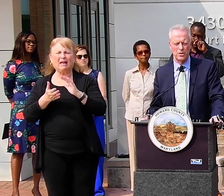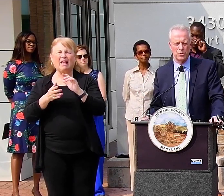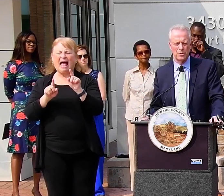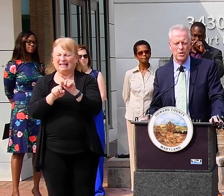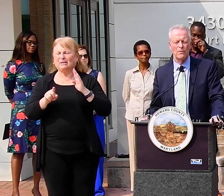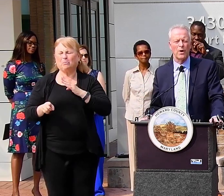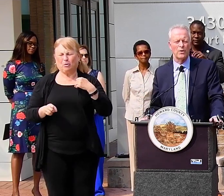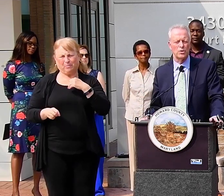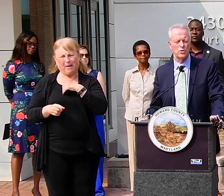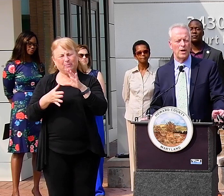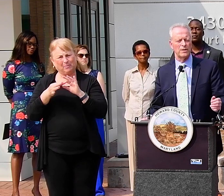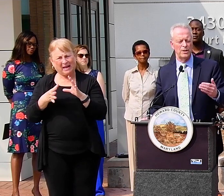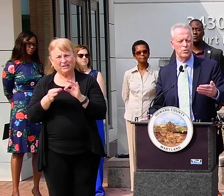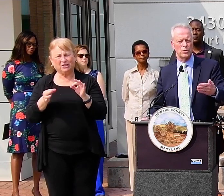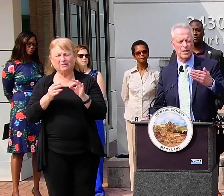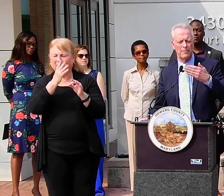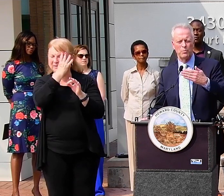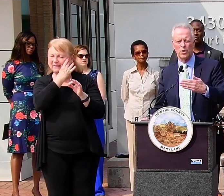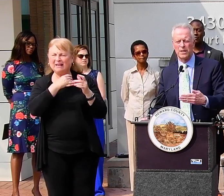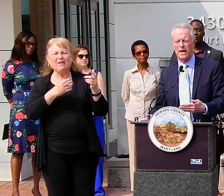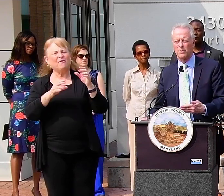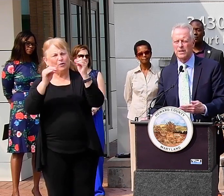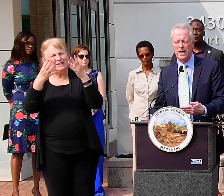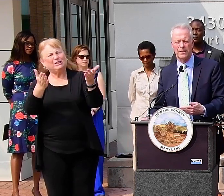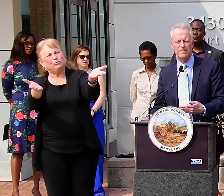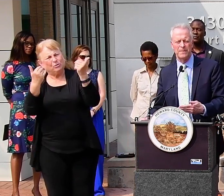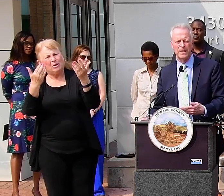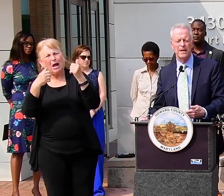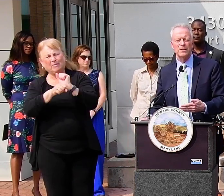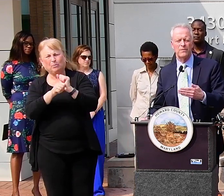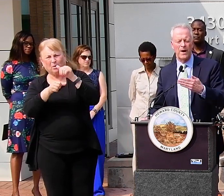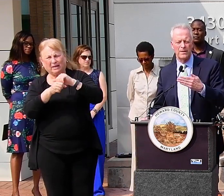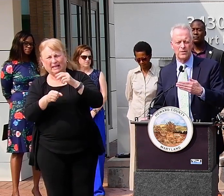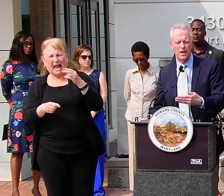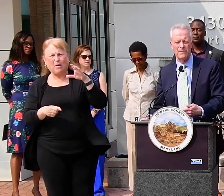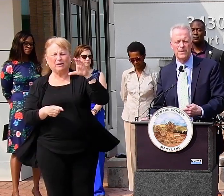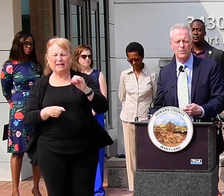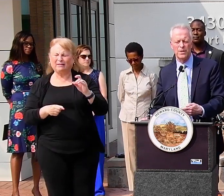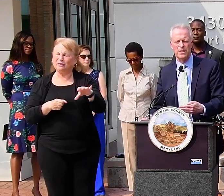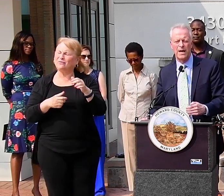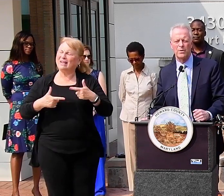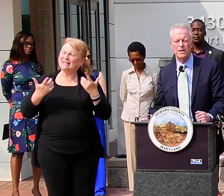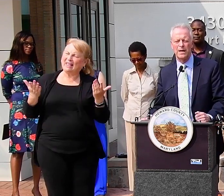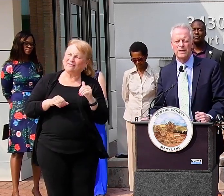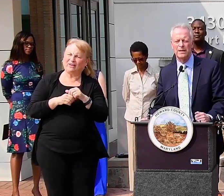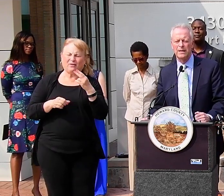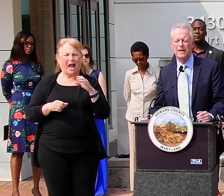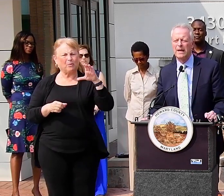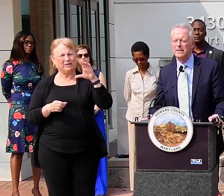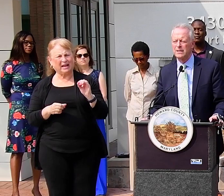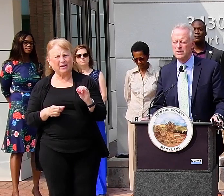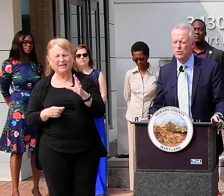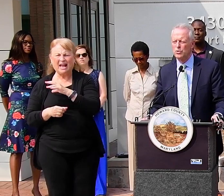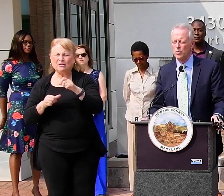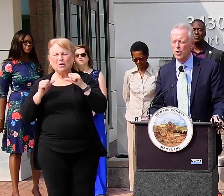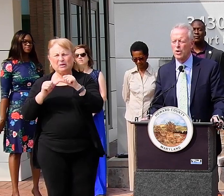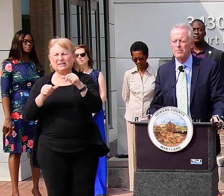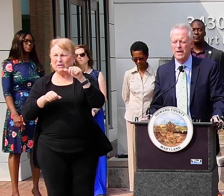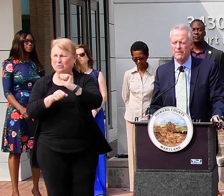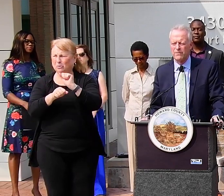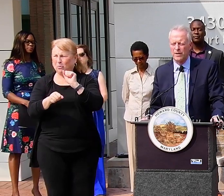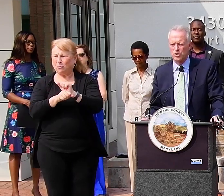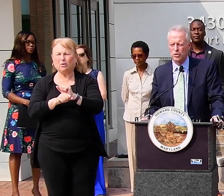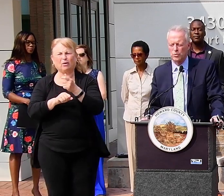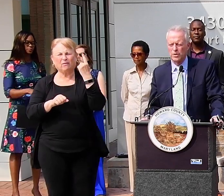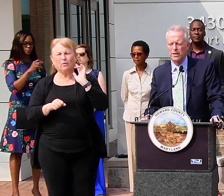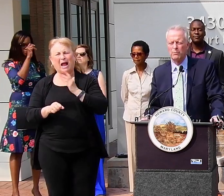has mentioned, for our teachers to come and work in Howard County, to find their life here within Howard County, and to continue the work on